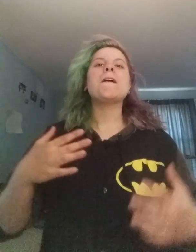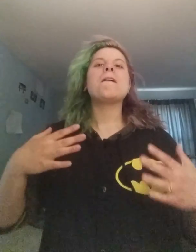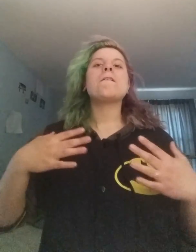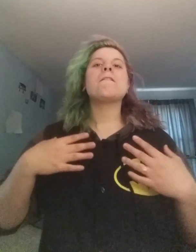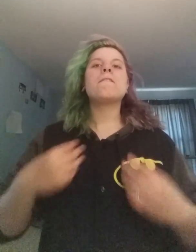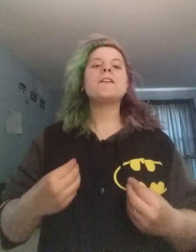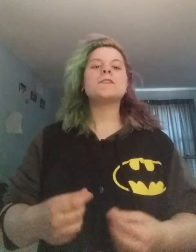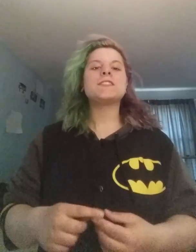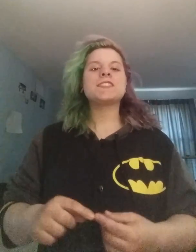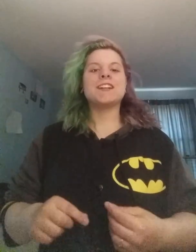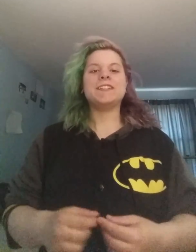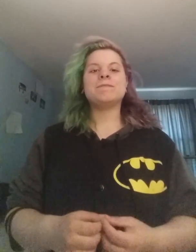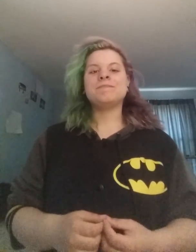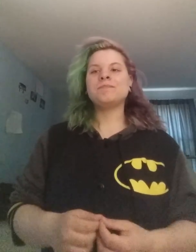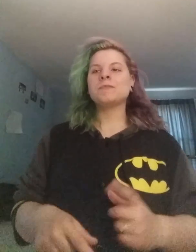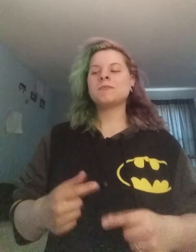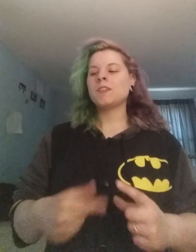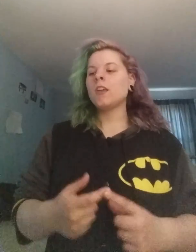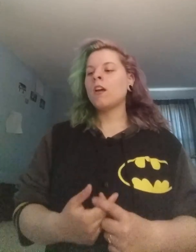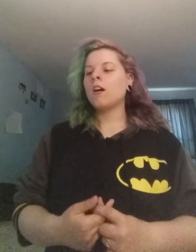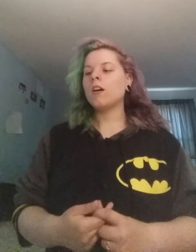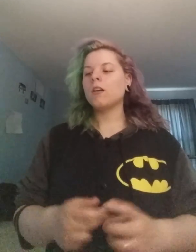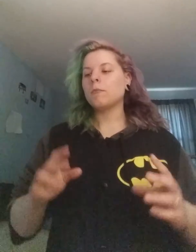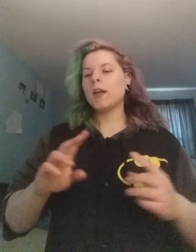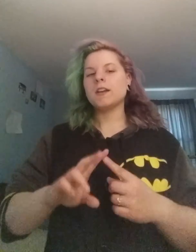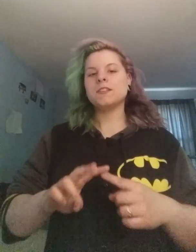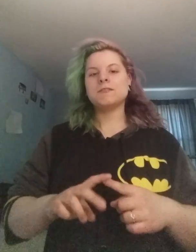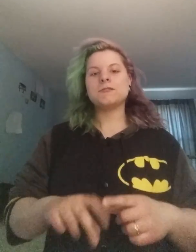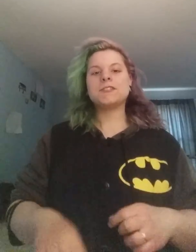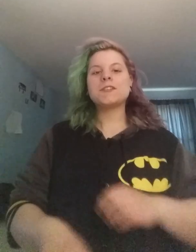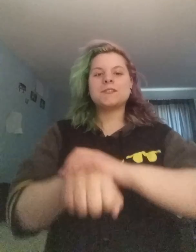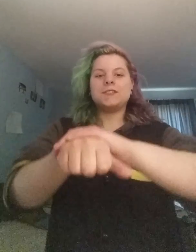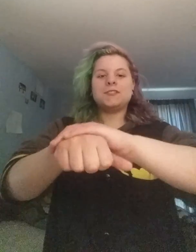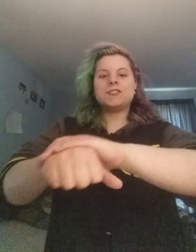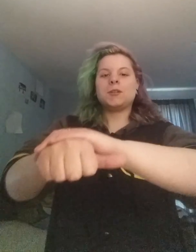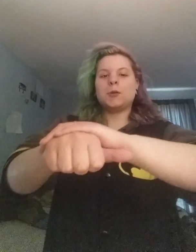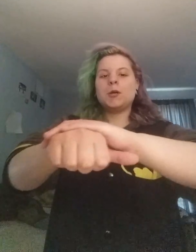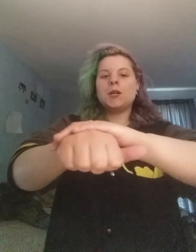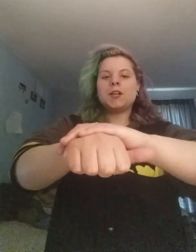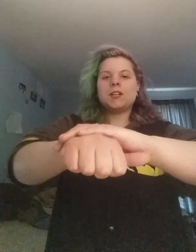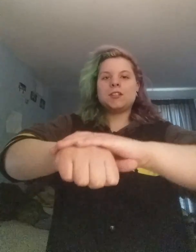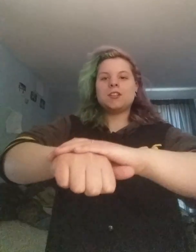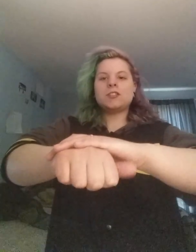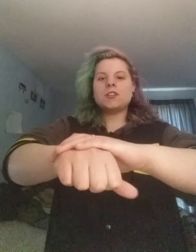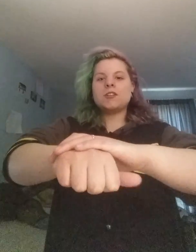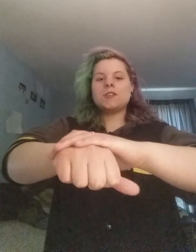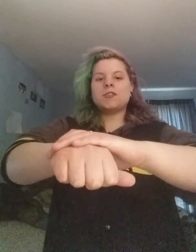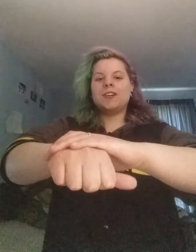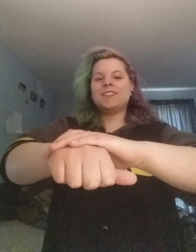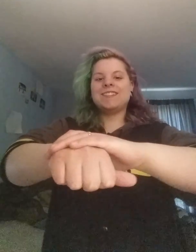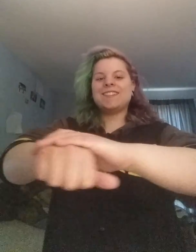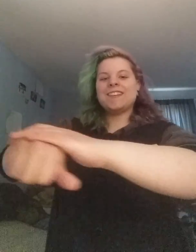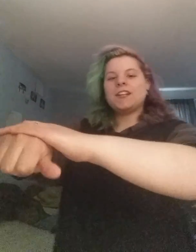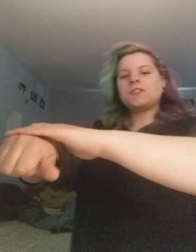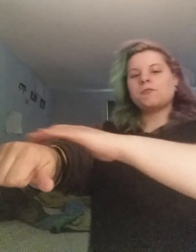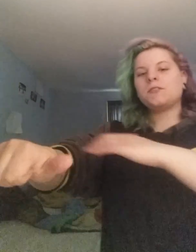favorite sign um and for turtle you just go turtle so